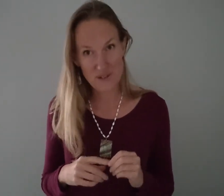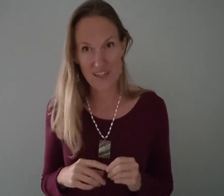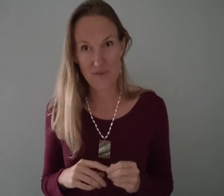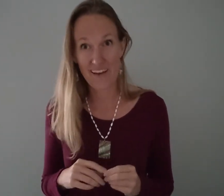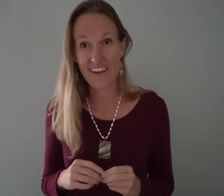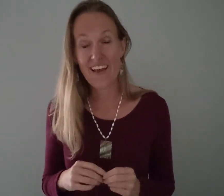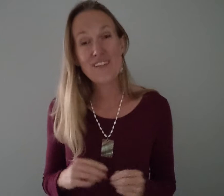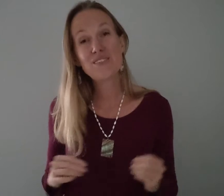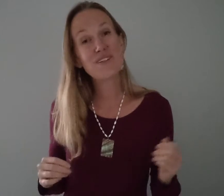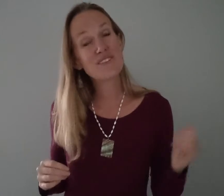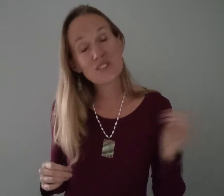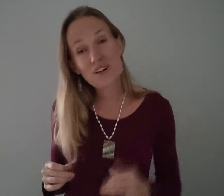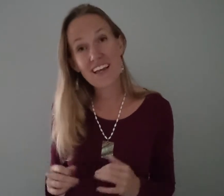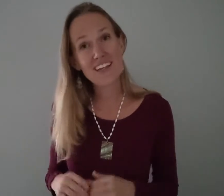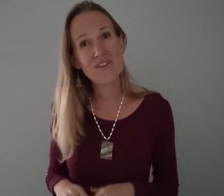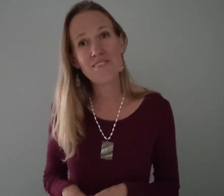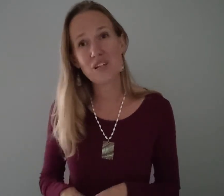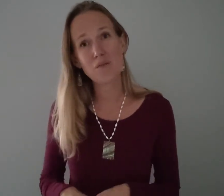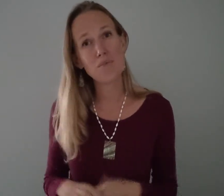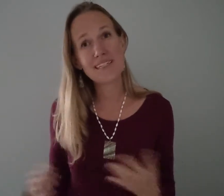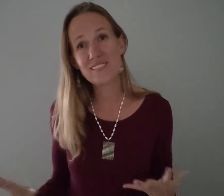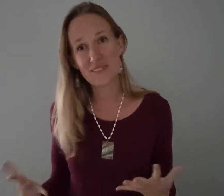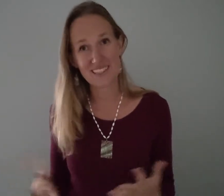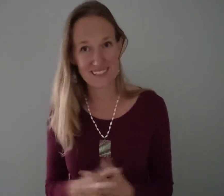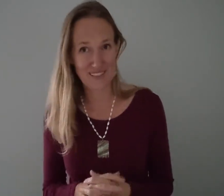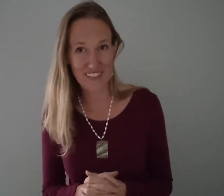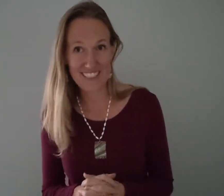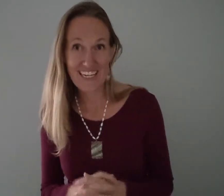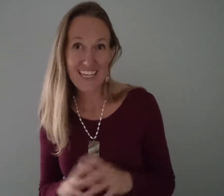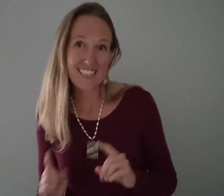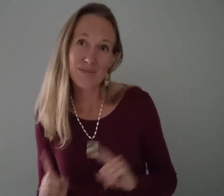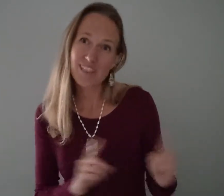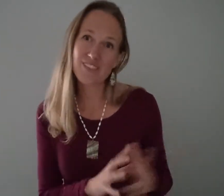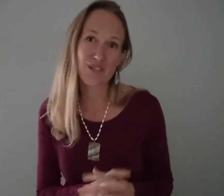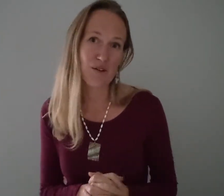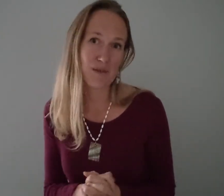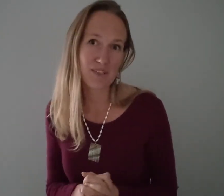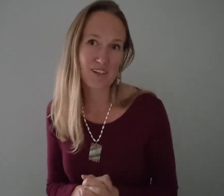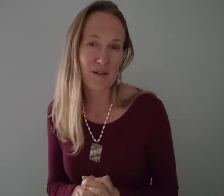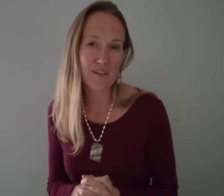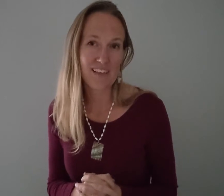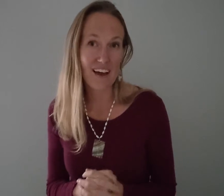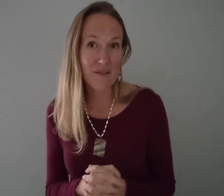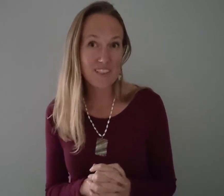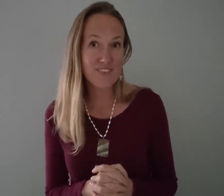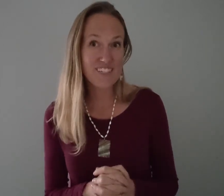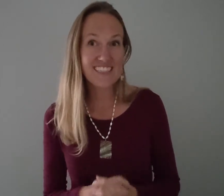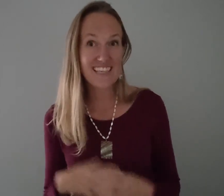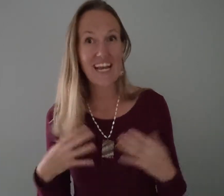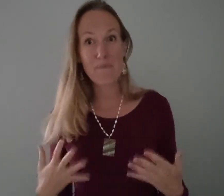trickier one. So if you try it and you have trouble, please don't get discouraged. It just means you should go and maybe try one of the other ones first and then come back